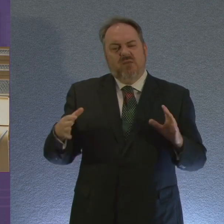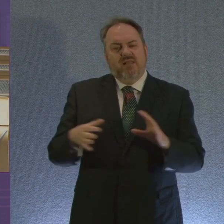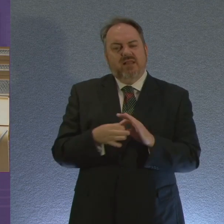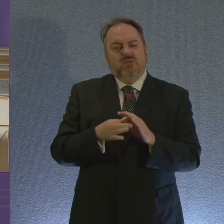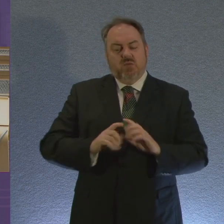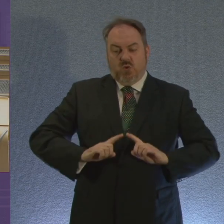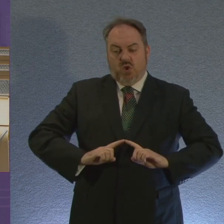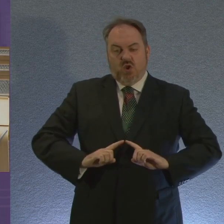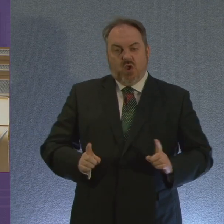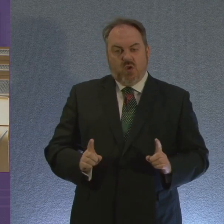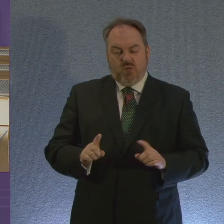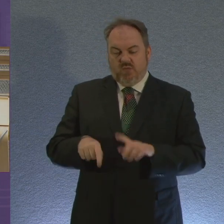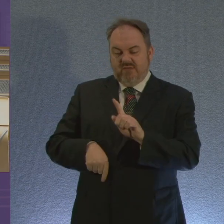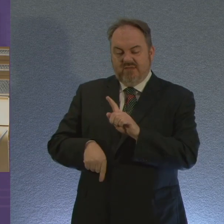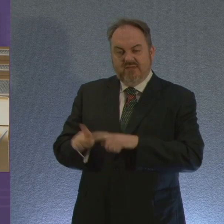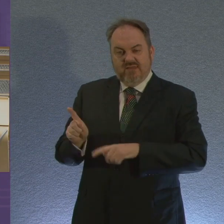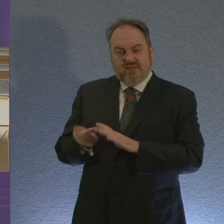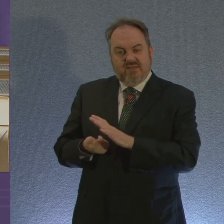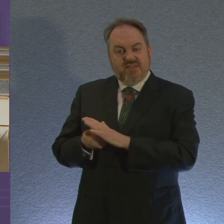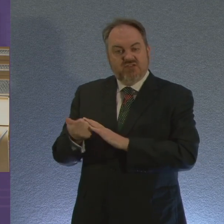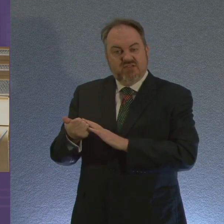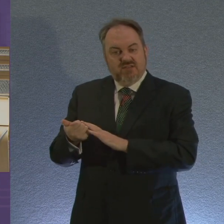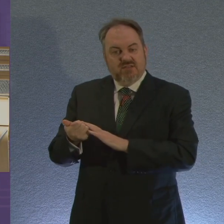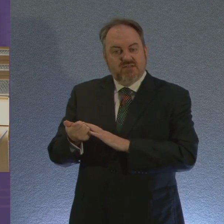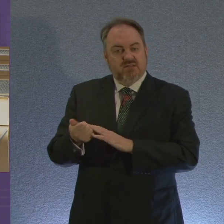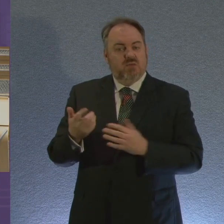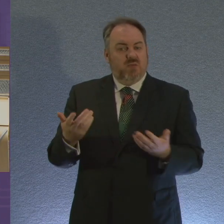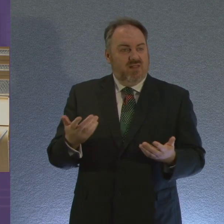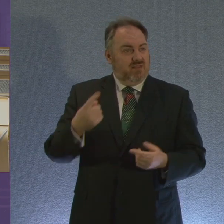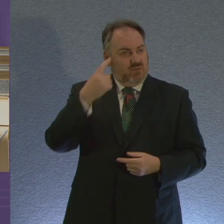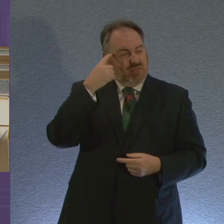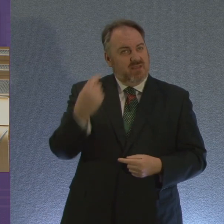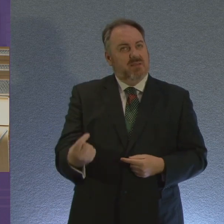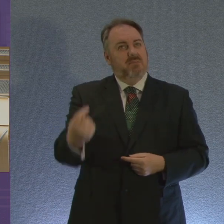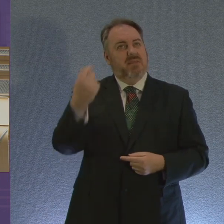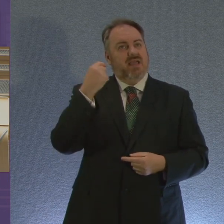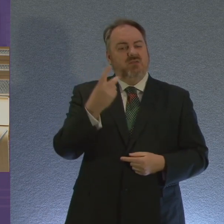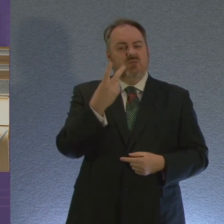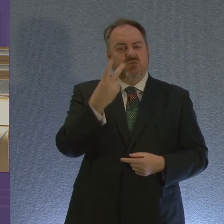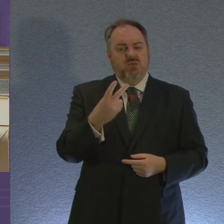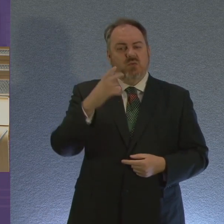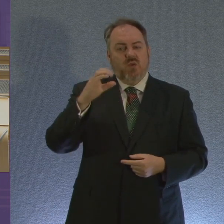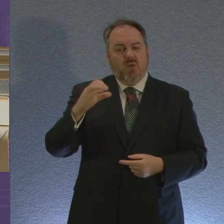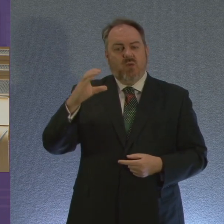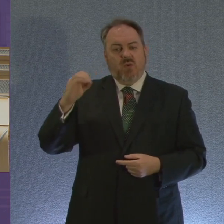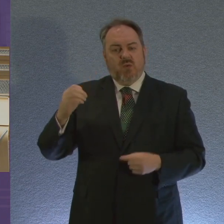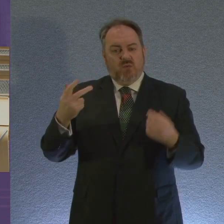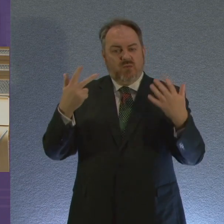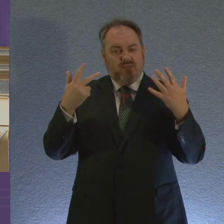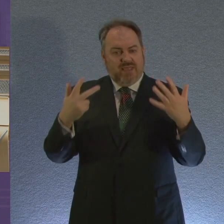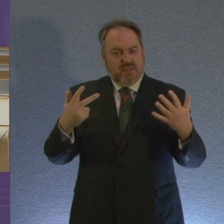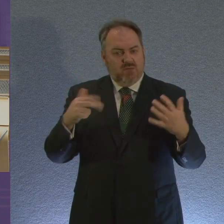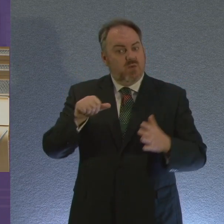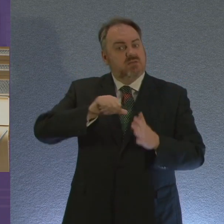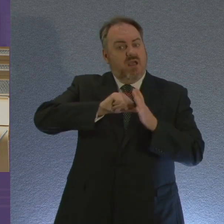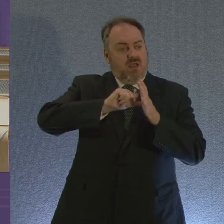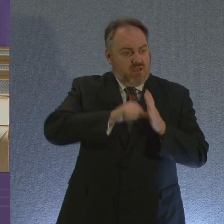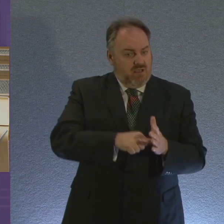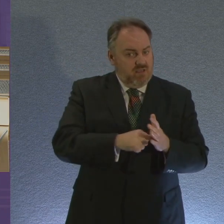think the banking crisis that we had in 2008 sadly will be a walk in the park with what people might face in this oncoming